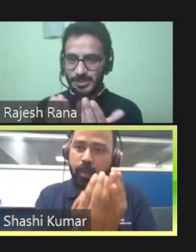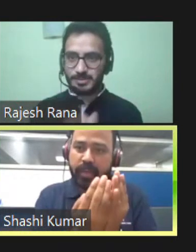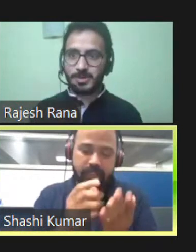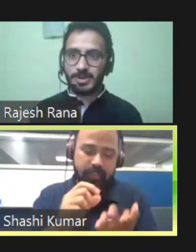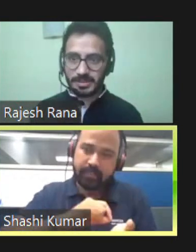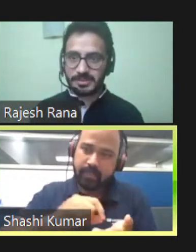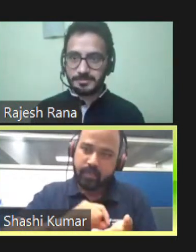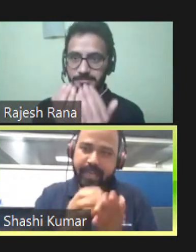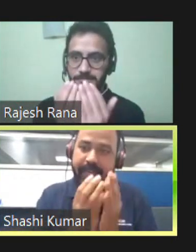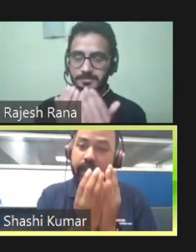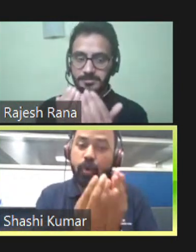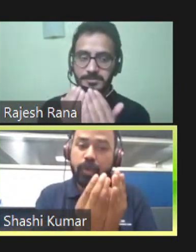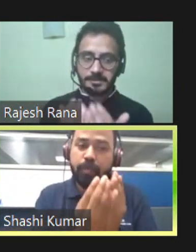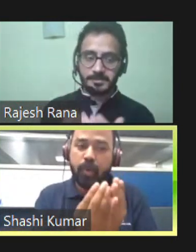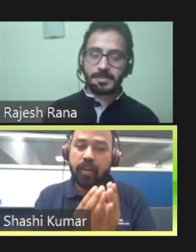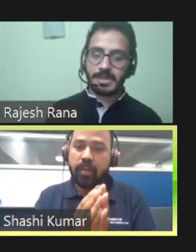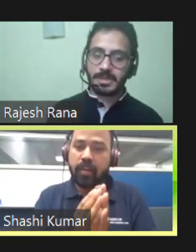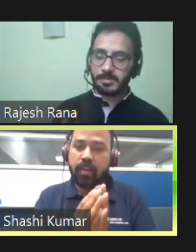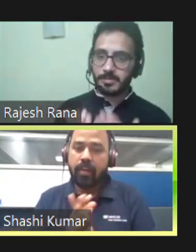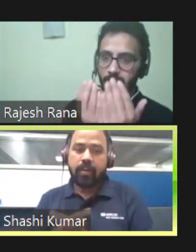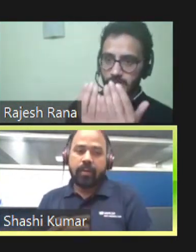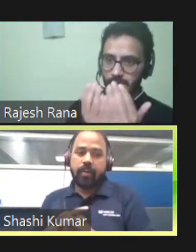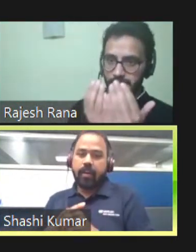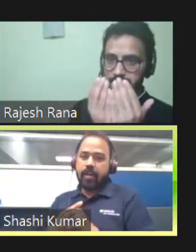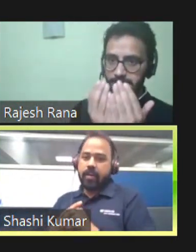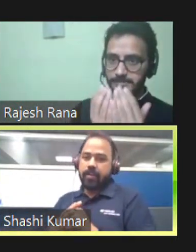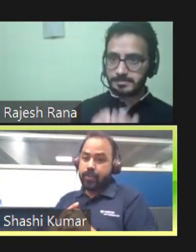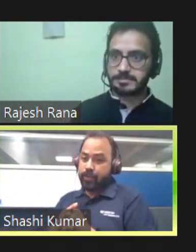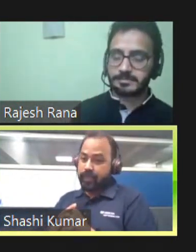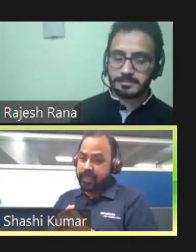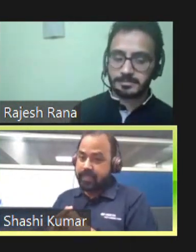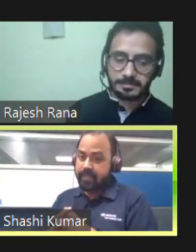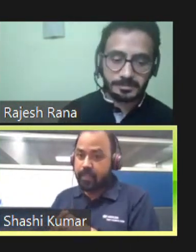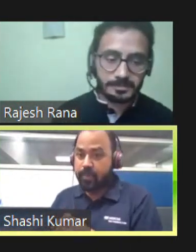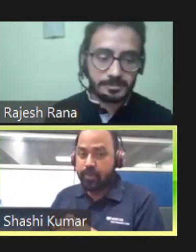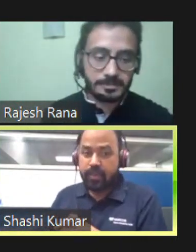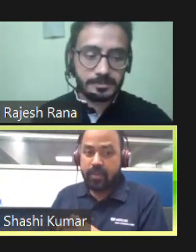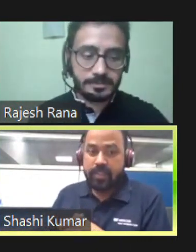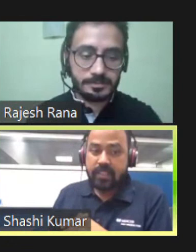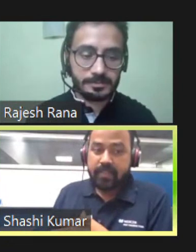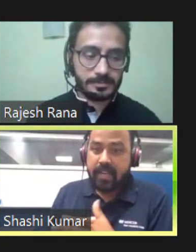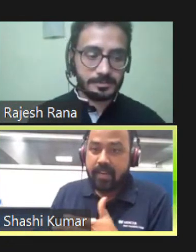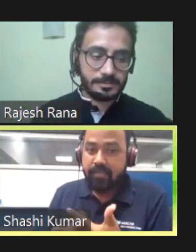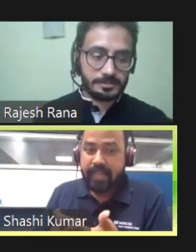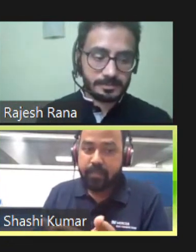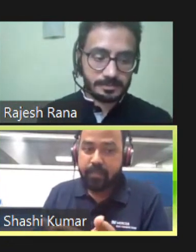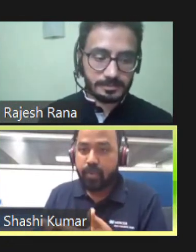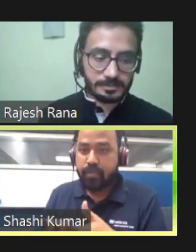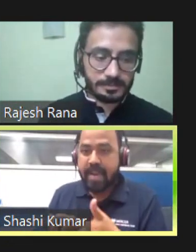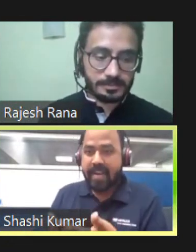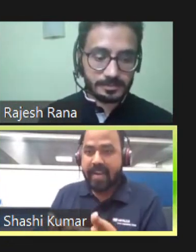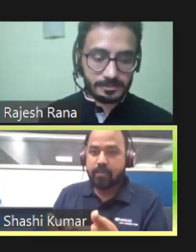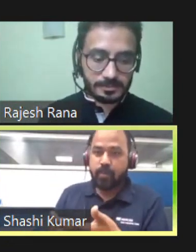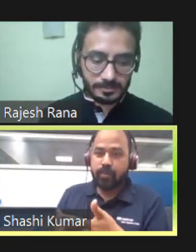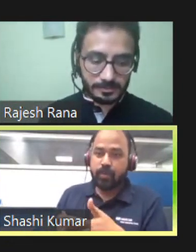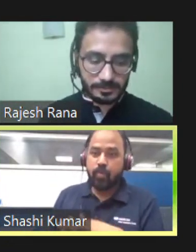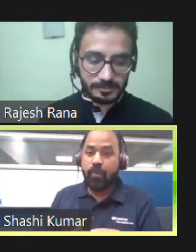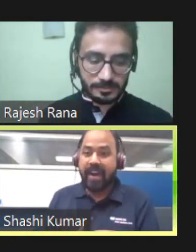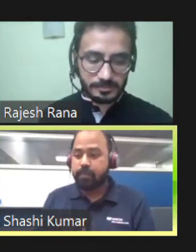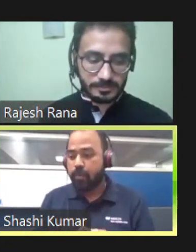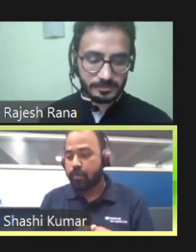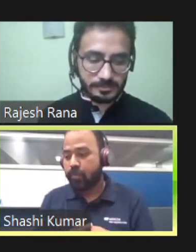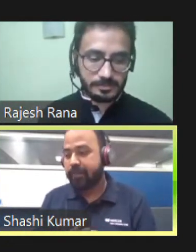notebook. Writing notebook. So yes, in schools, colleges, we have whiteboard, blackboard.